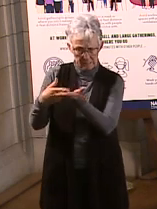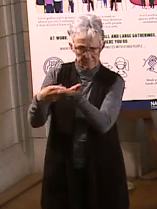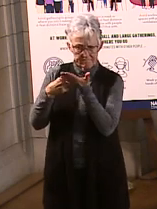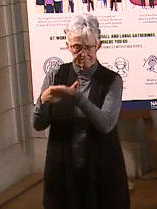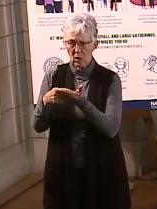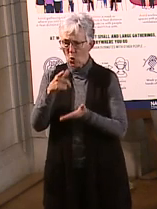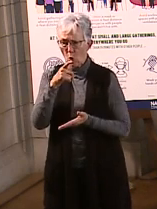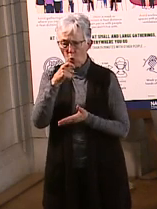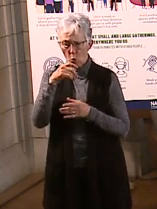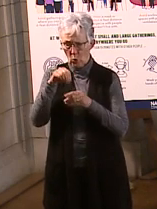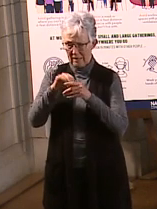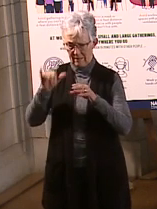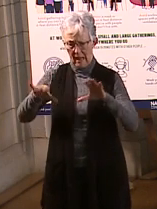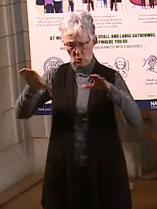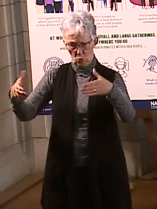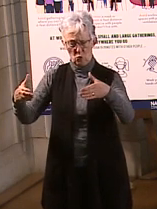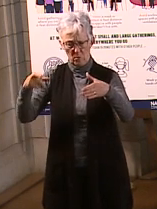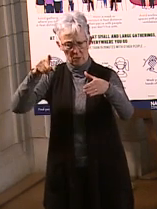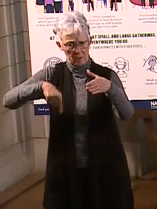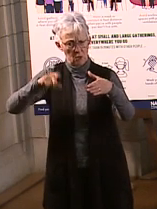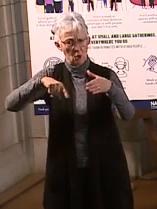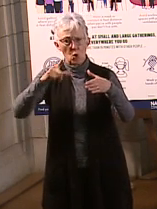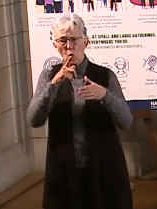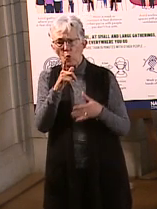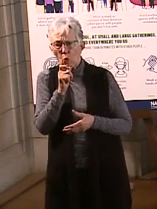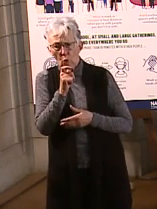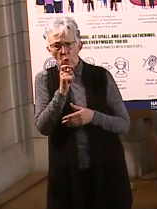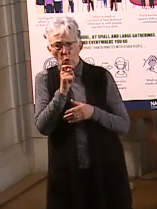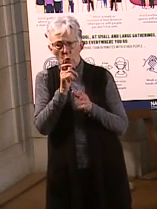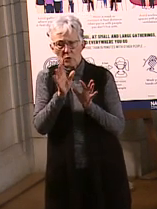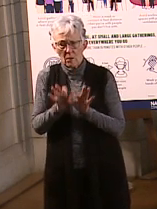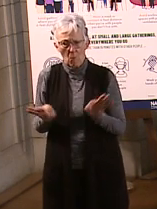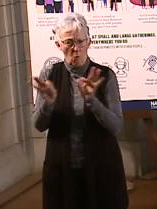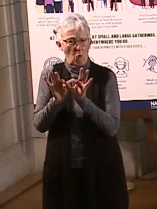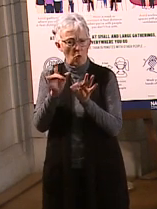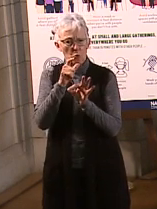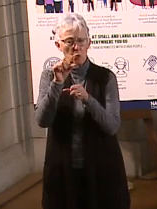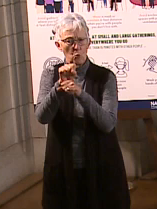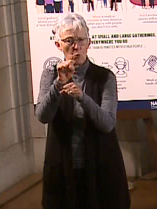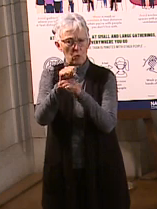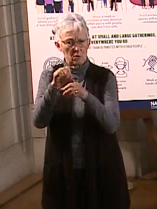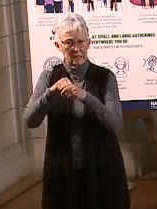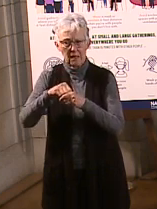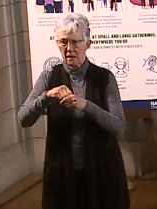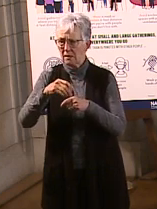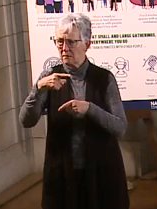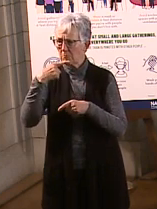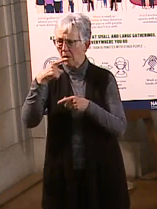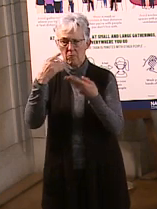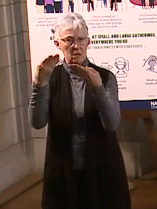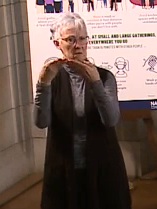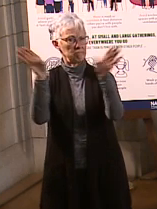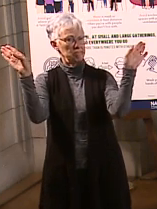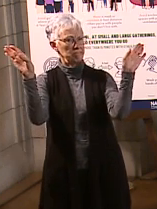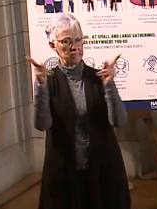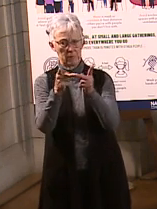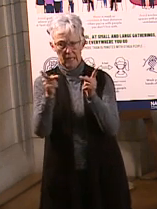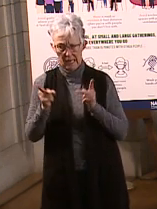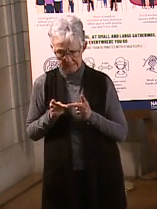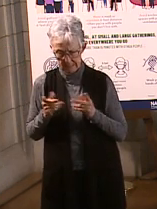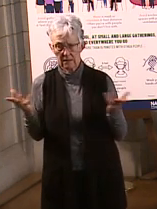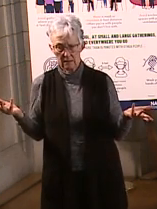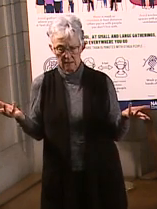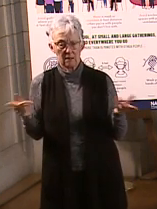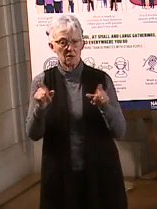directed public health directors to do, is focus on that with that 10%, focus on the public safety aspects. That means, again,